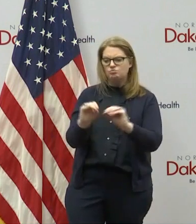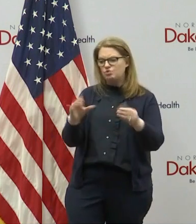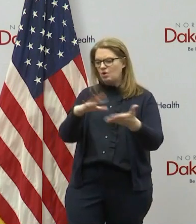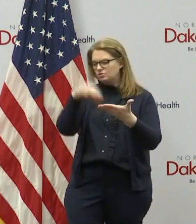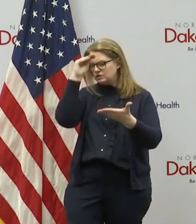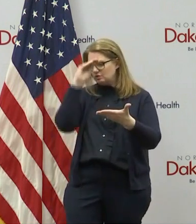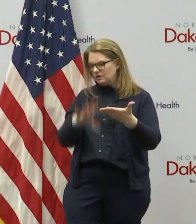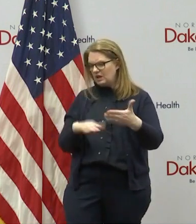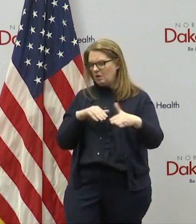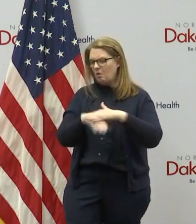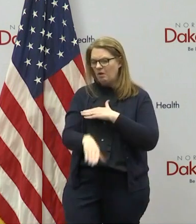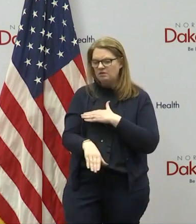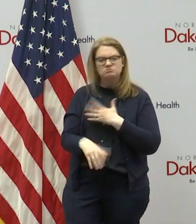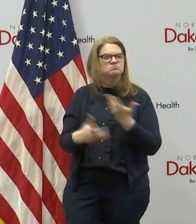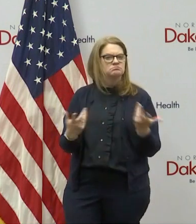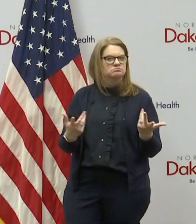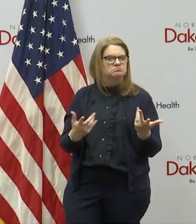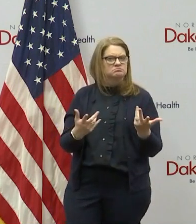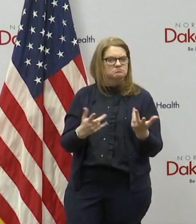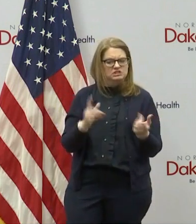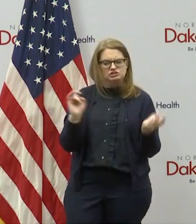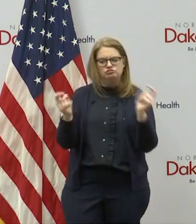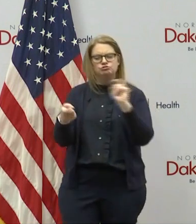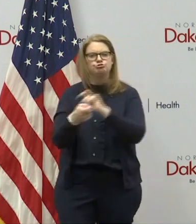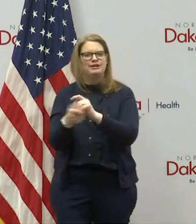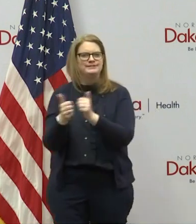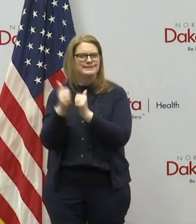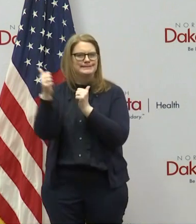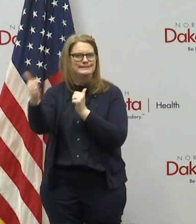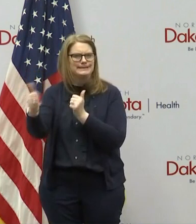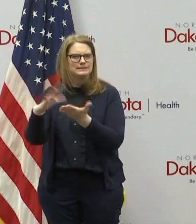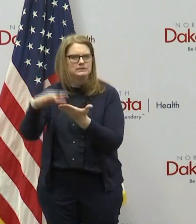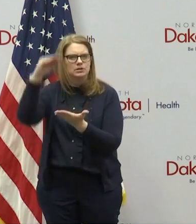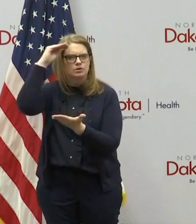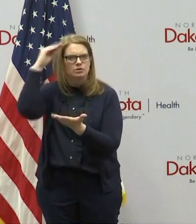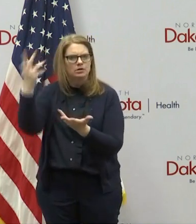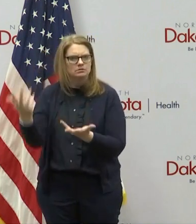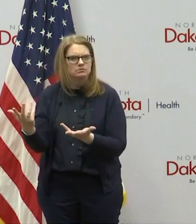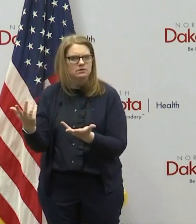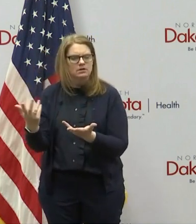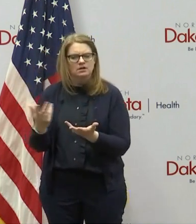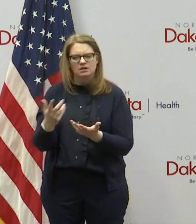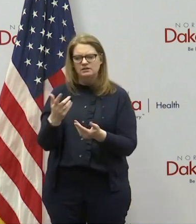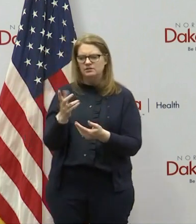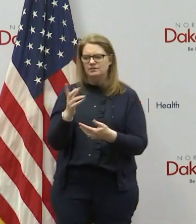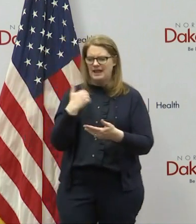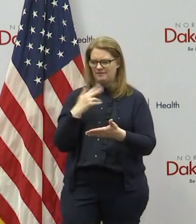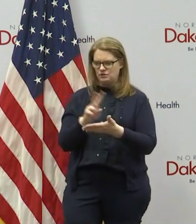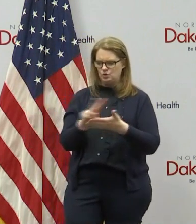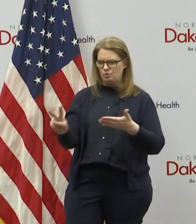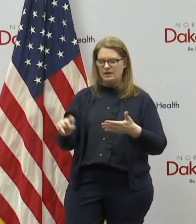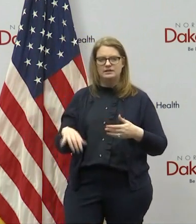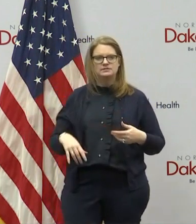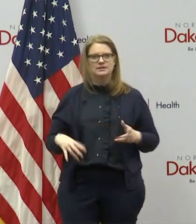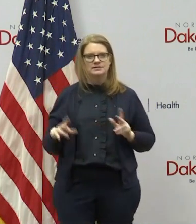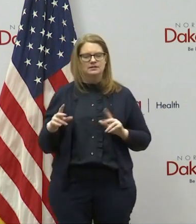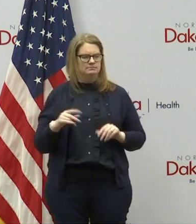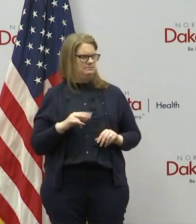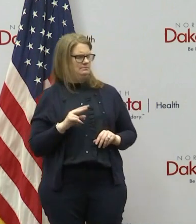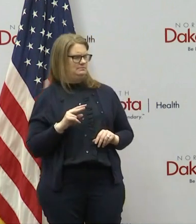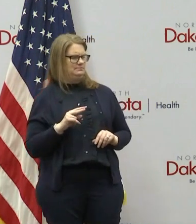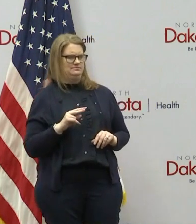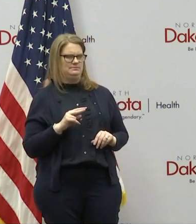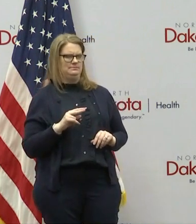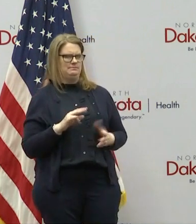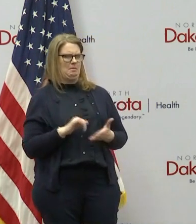into a school building, and we'll go switch to all distance learning, and we'll do that on a couple weeks' notice, people would have said, hey, that's impossible,